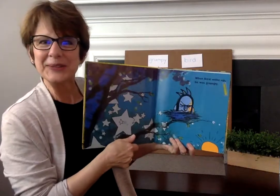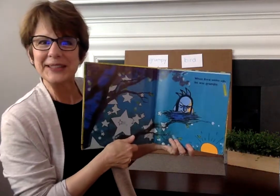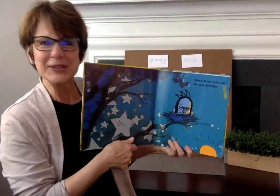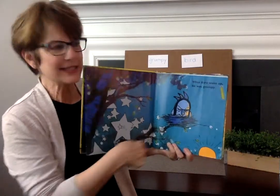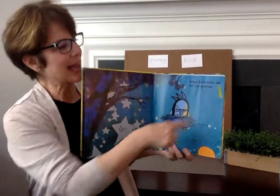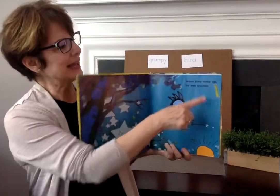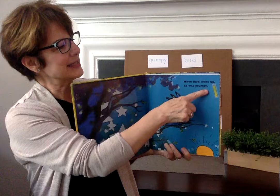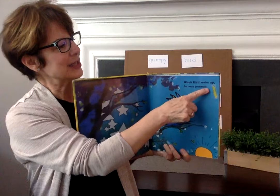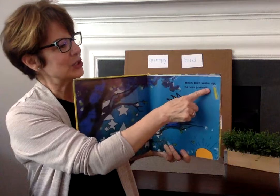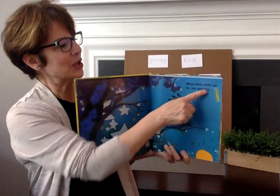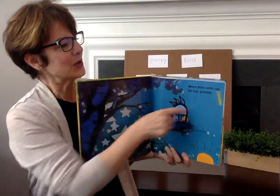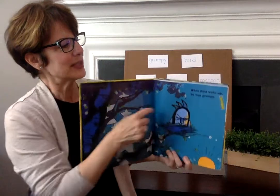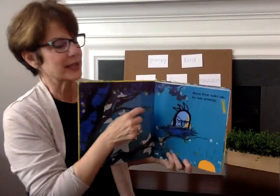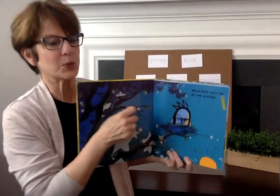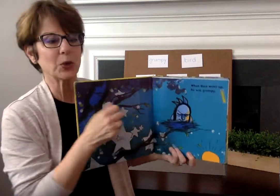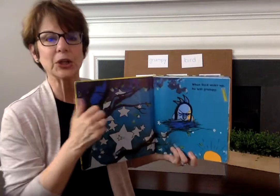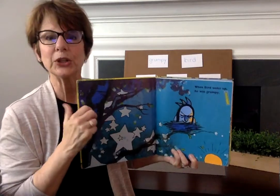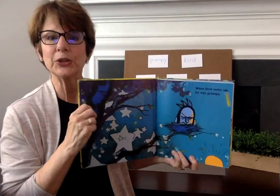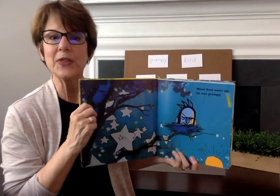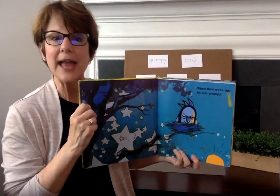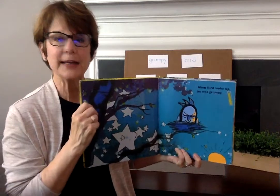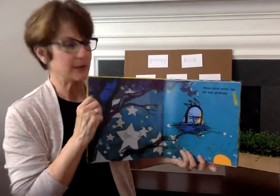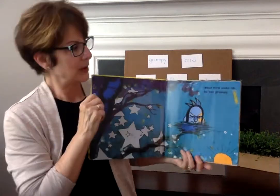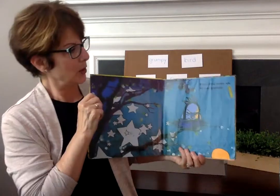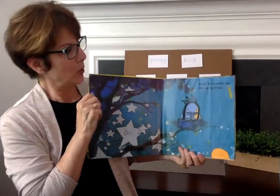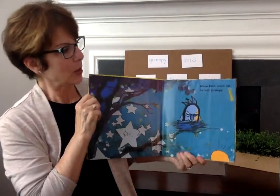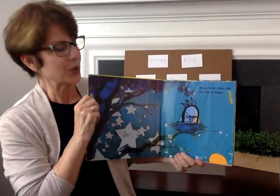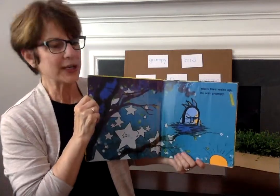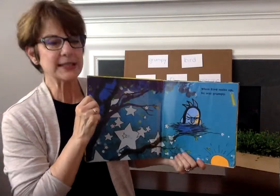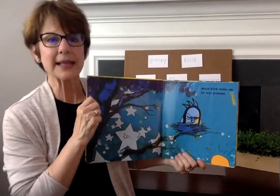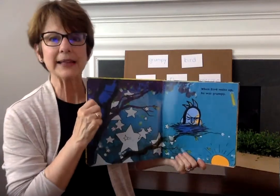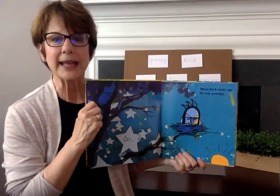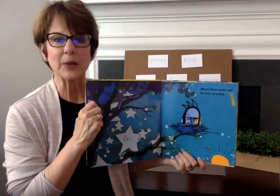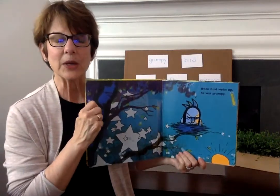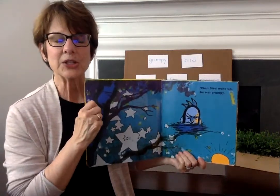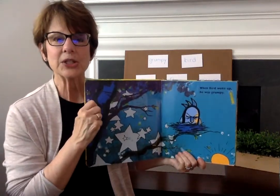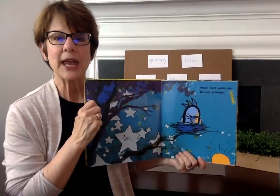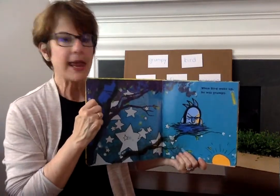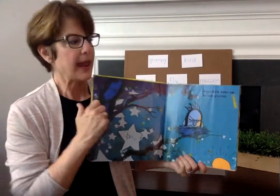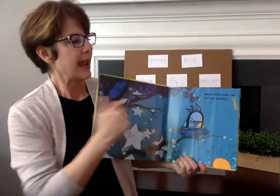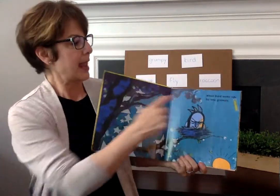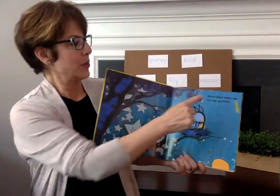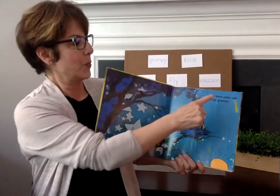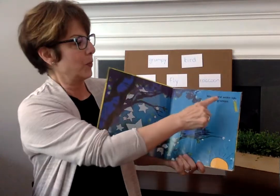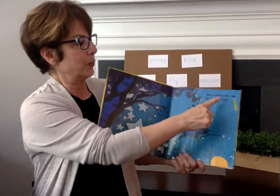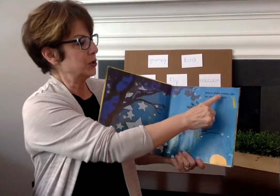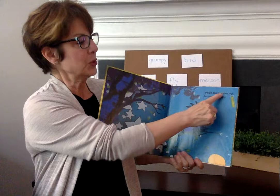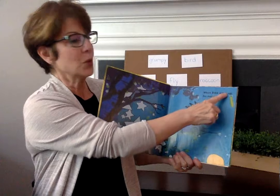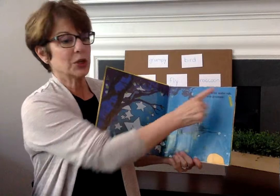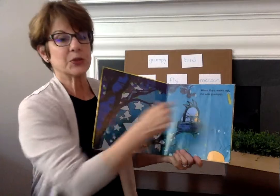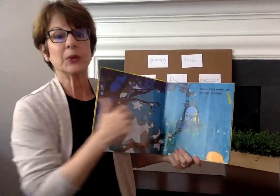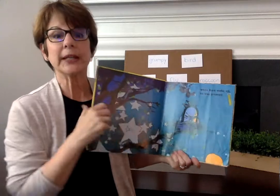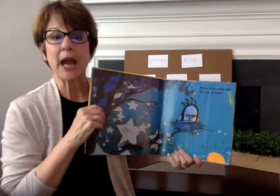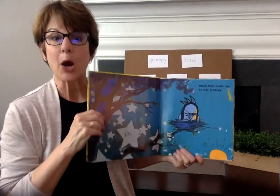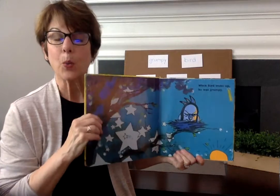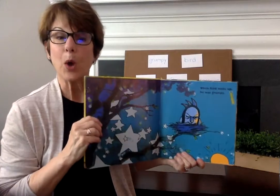little signs that shows us we're going to learn that word in sign language. And the two words really are woke